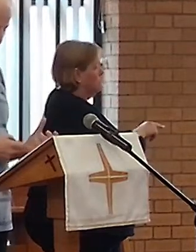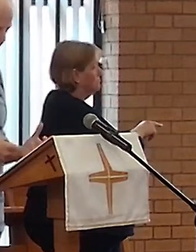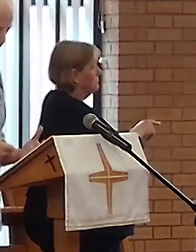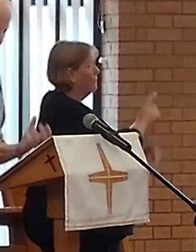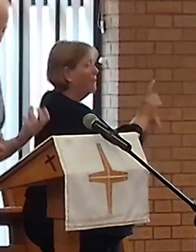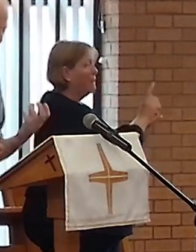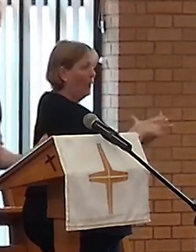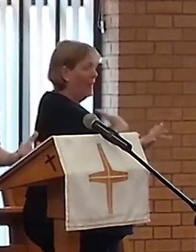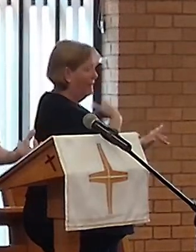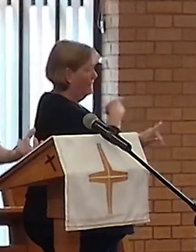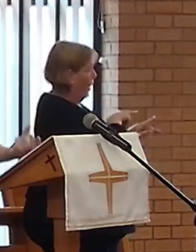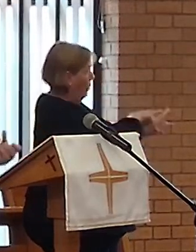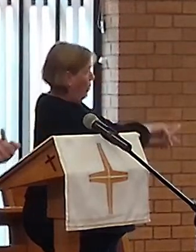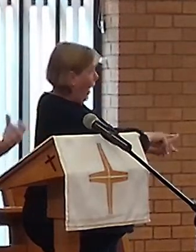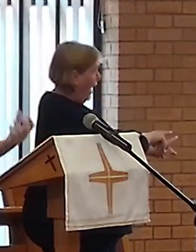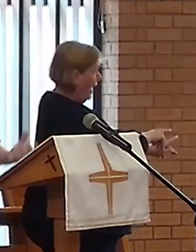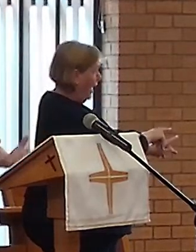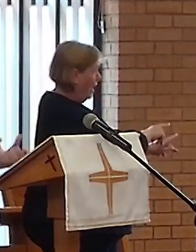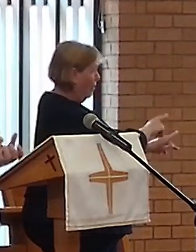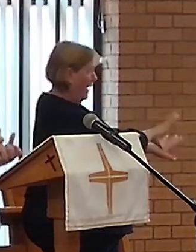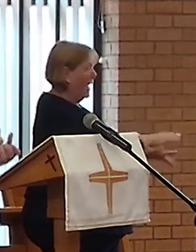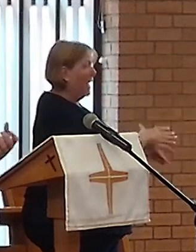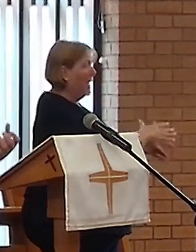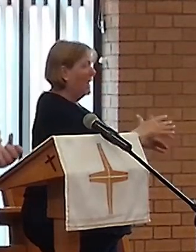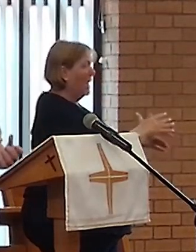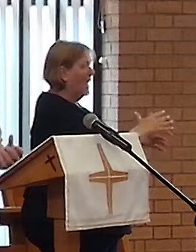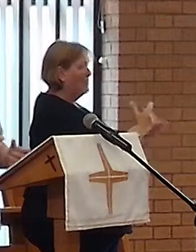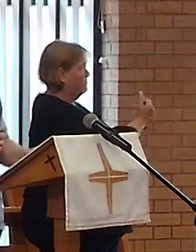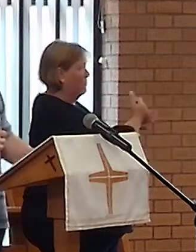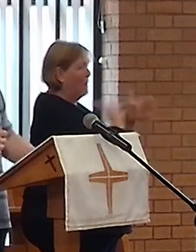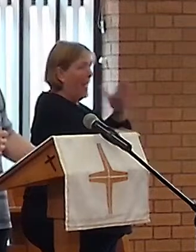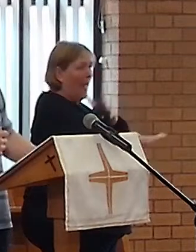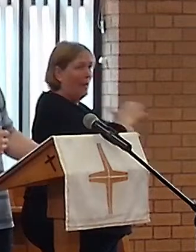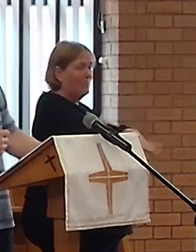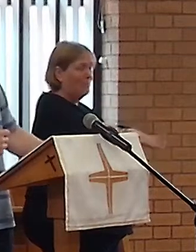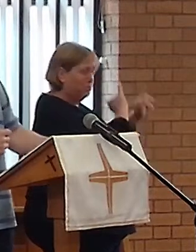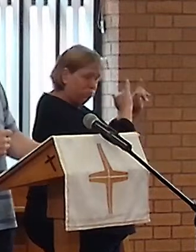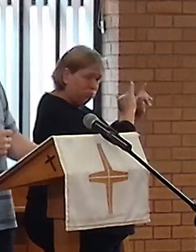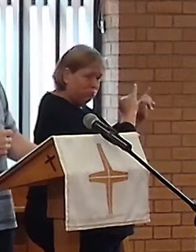of immorality, sensuality, and greed."